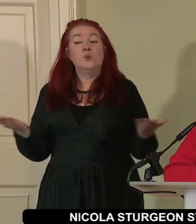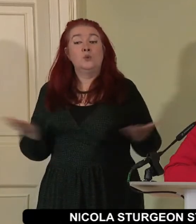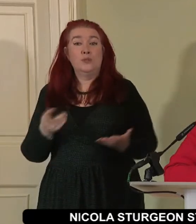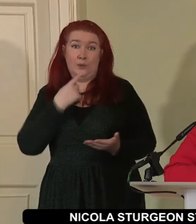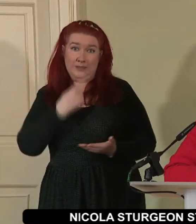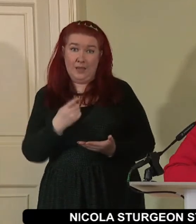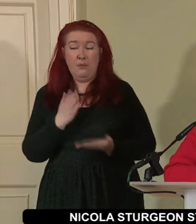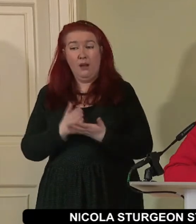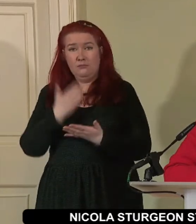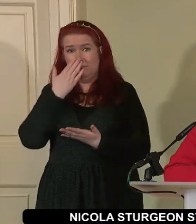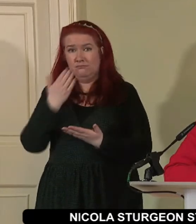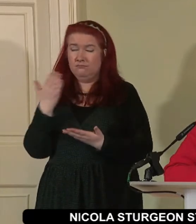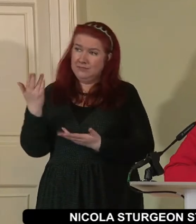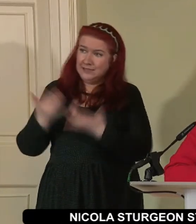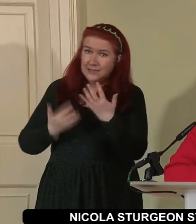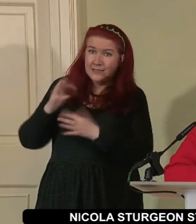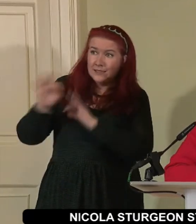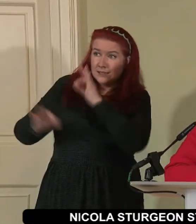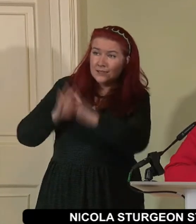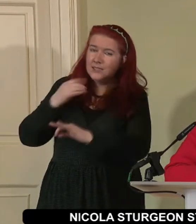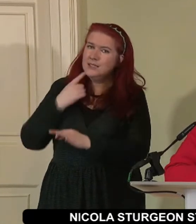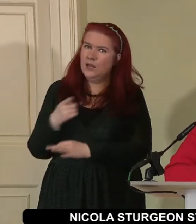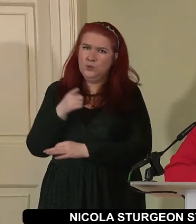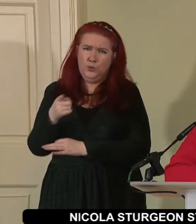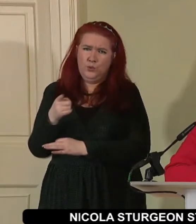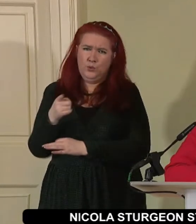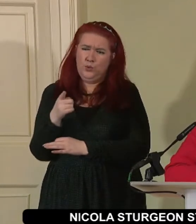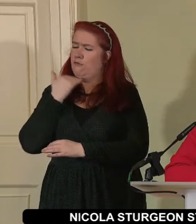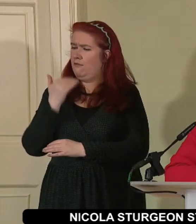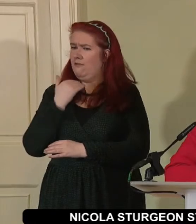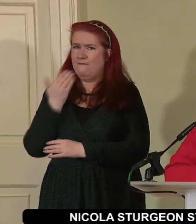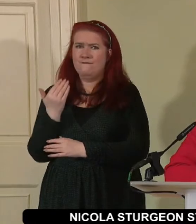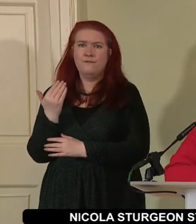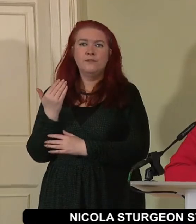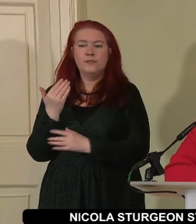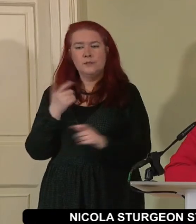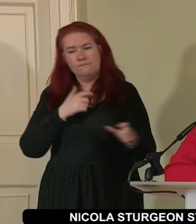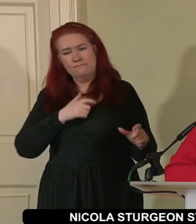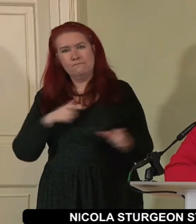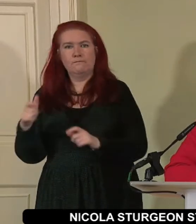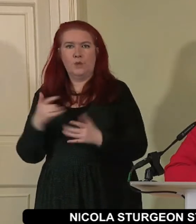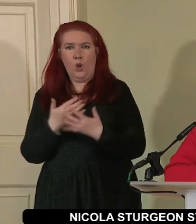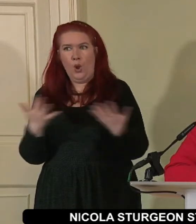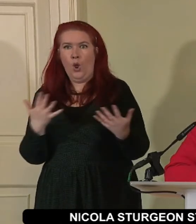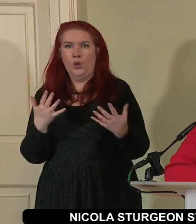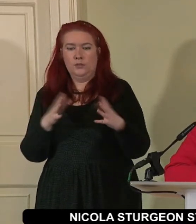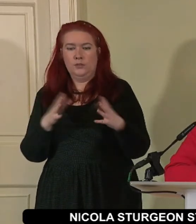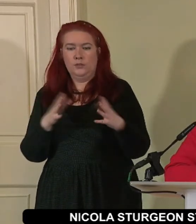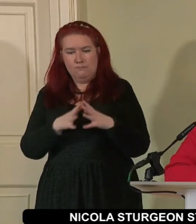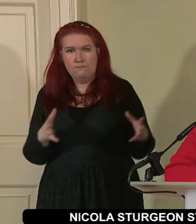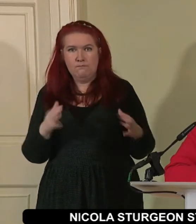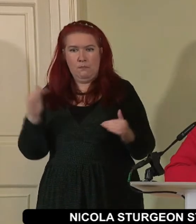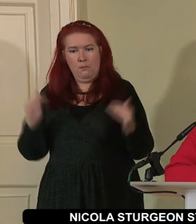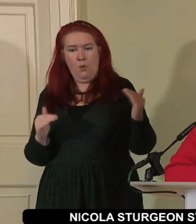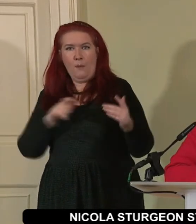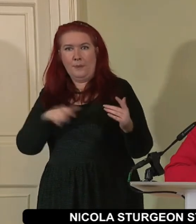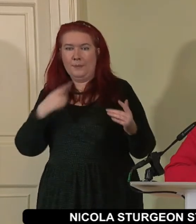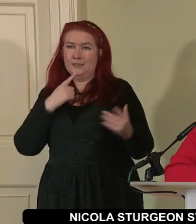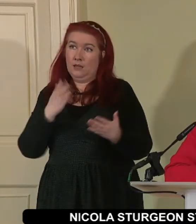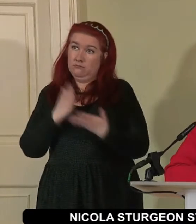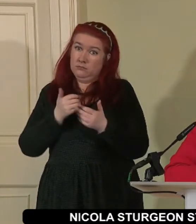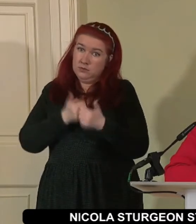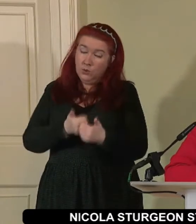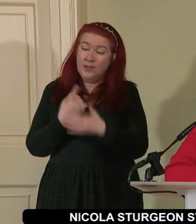polls suggest that you've got nowhere near creating a sustained majority for independence. Do you